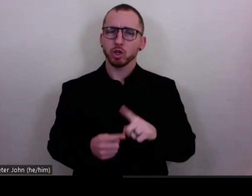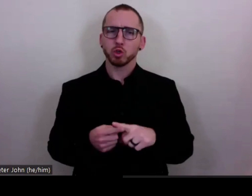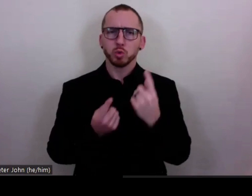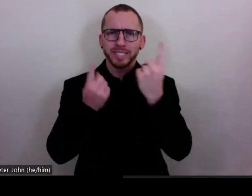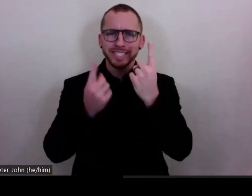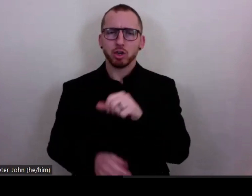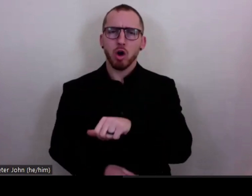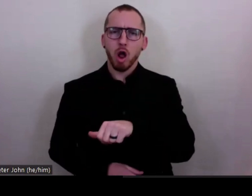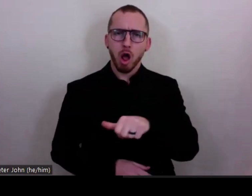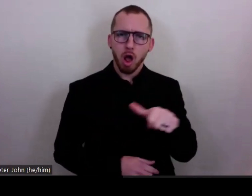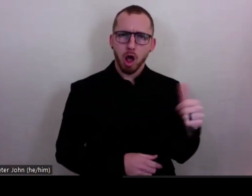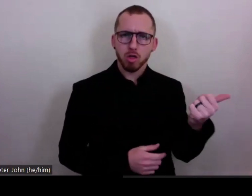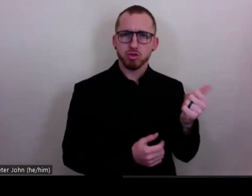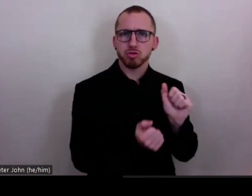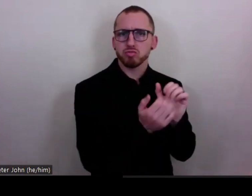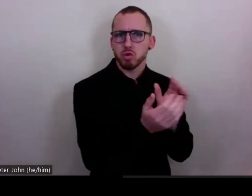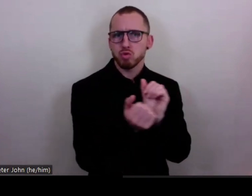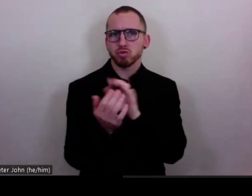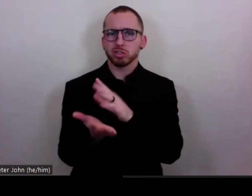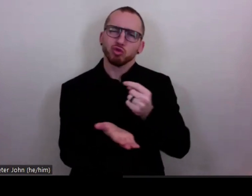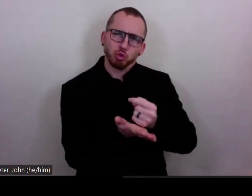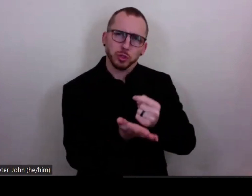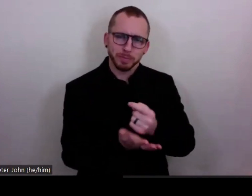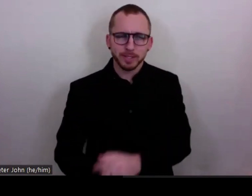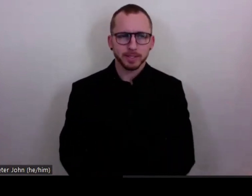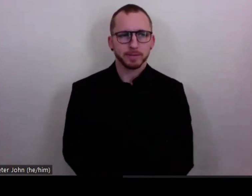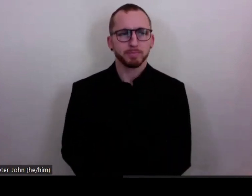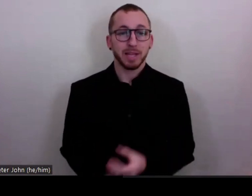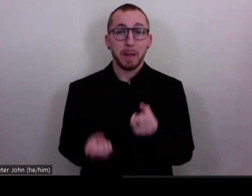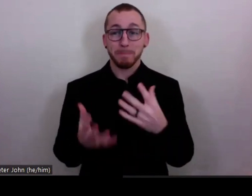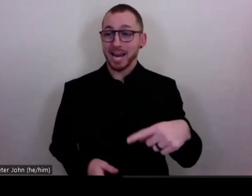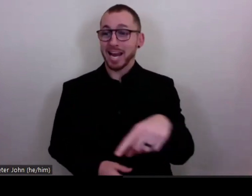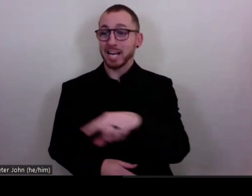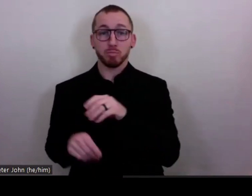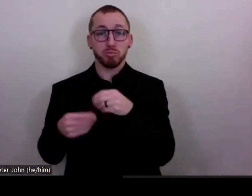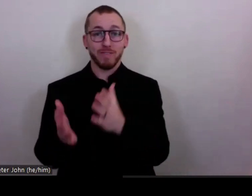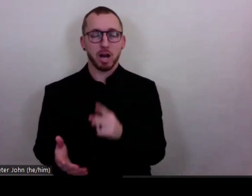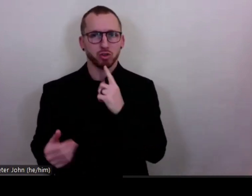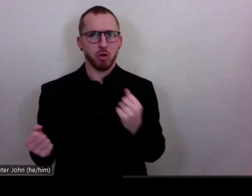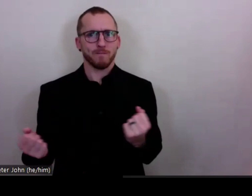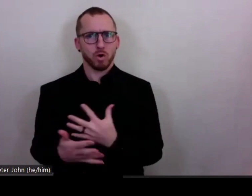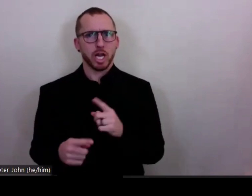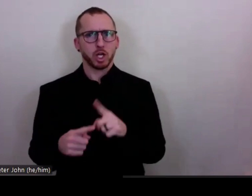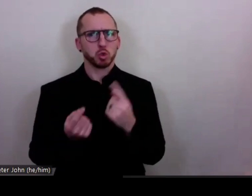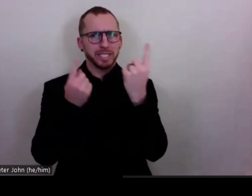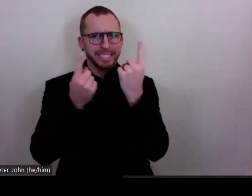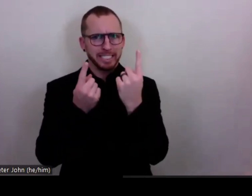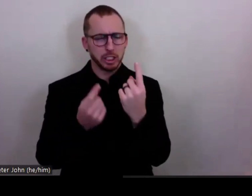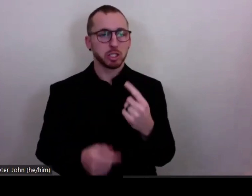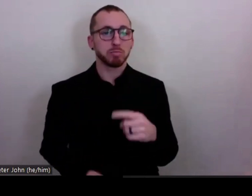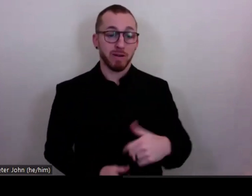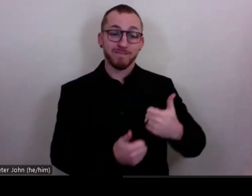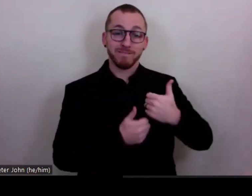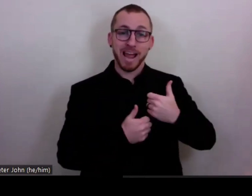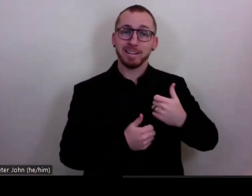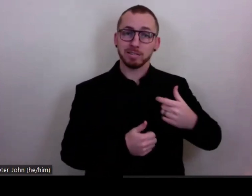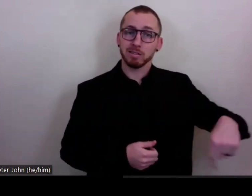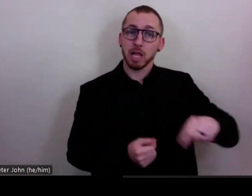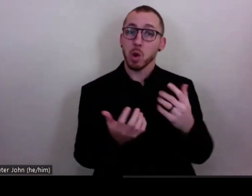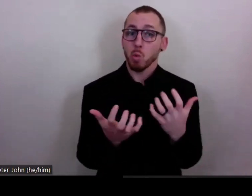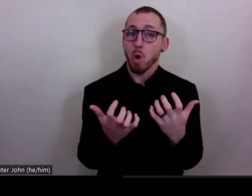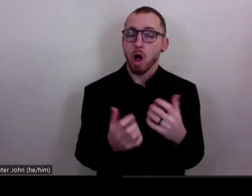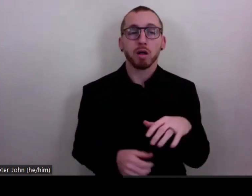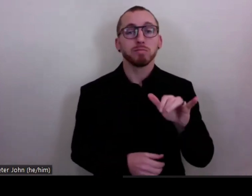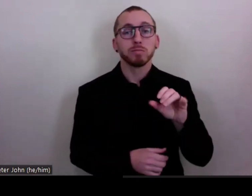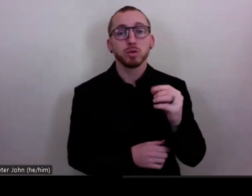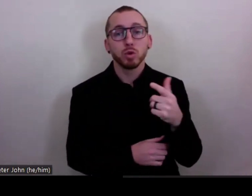talk about alternative treatments, but our veterans want to talk about alternative treatments. So things like yoga, Tai